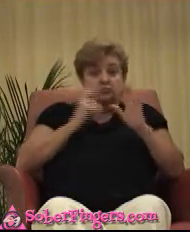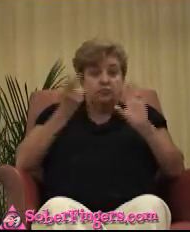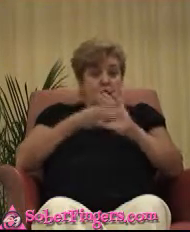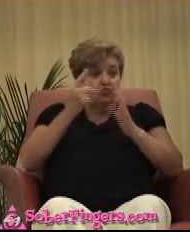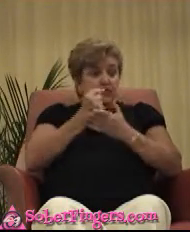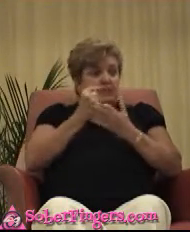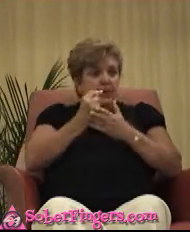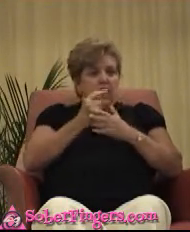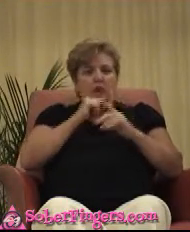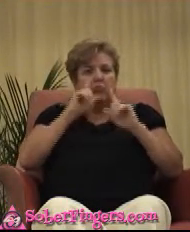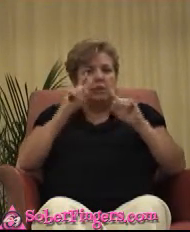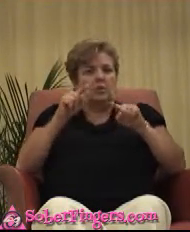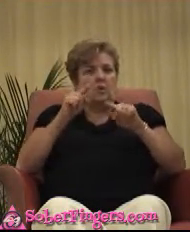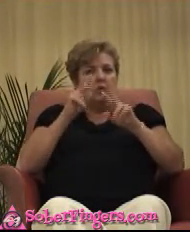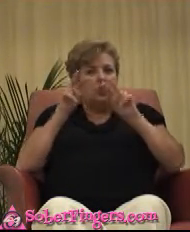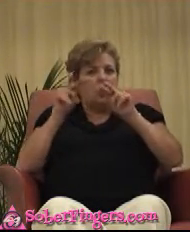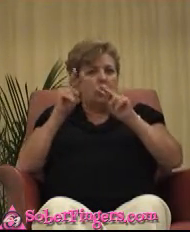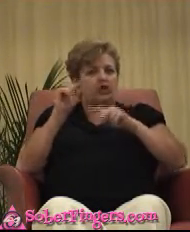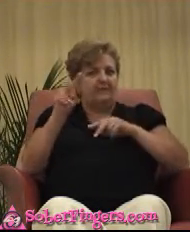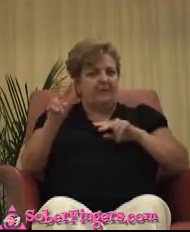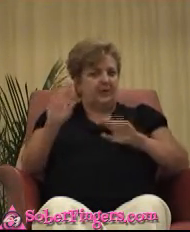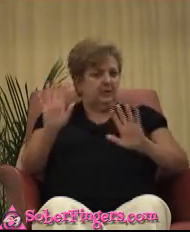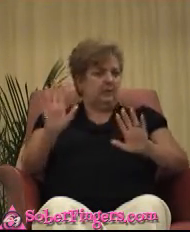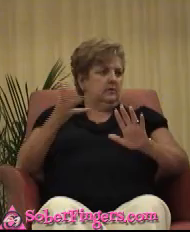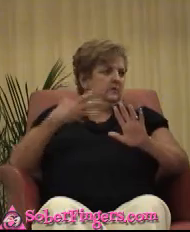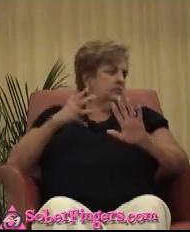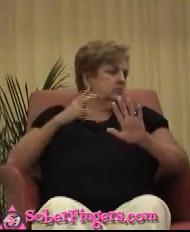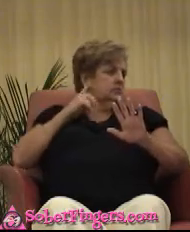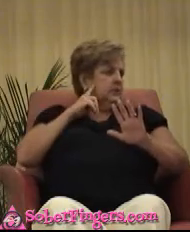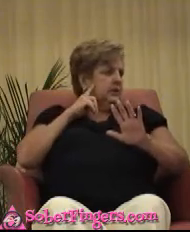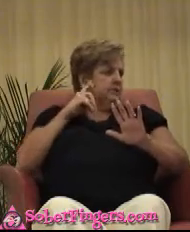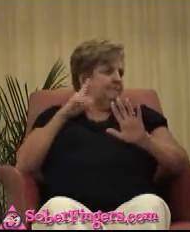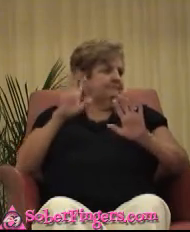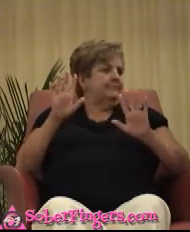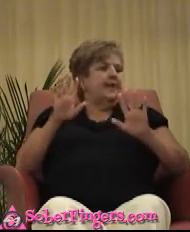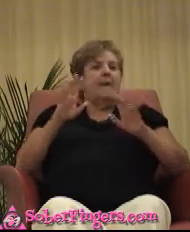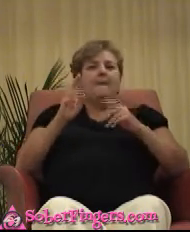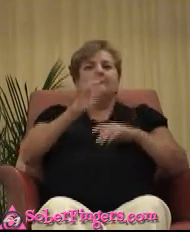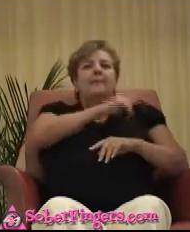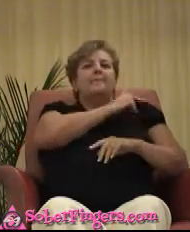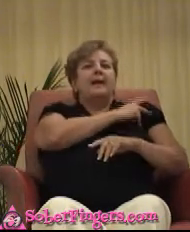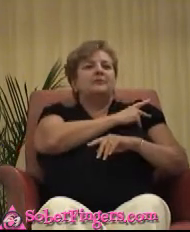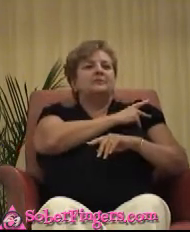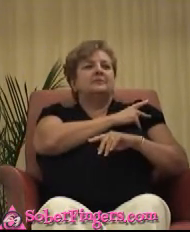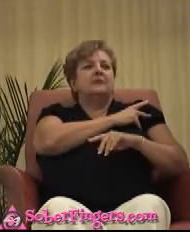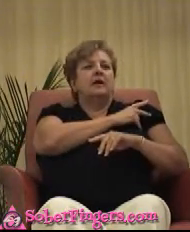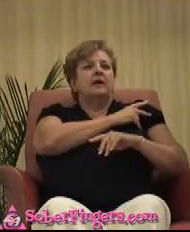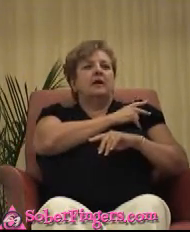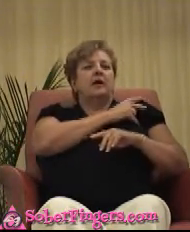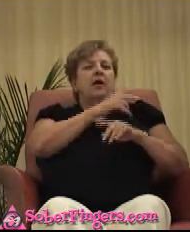them. I wouldn't go near anyone. And the patients, there's always 1 or 2 that feel like it's their designated duty to come